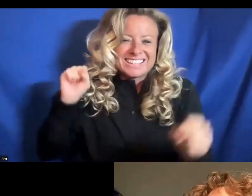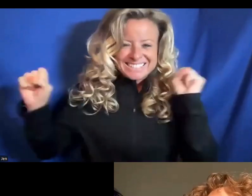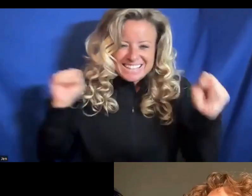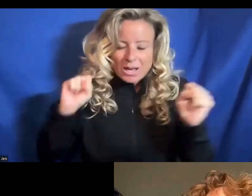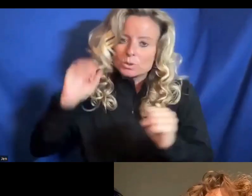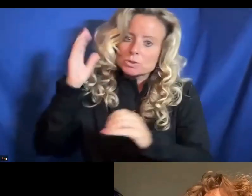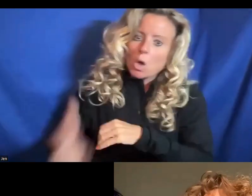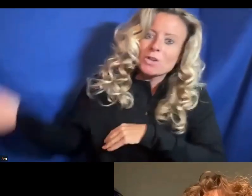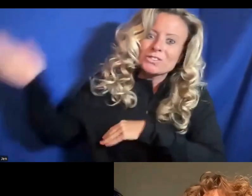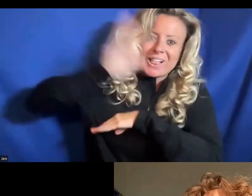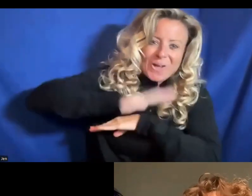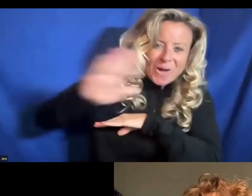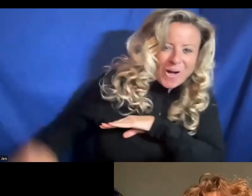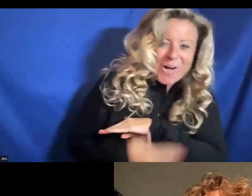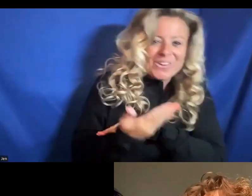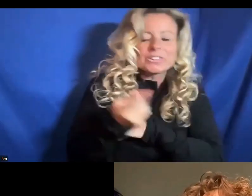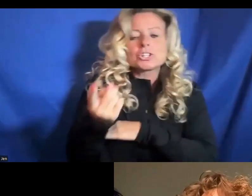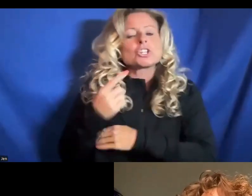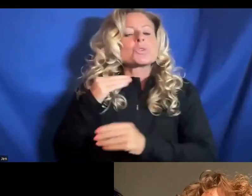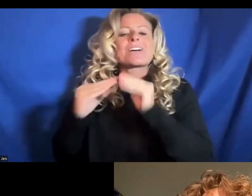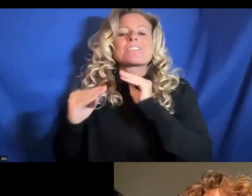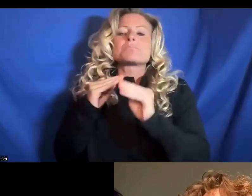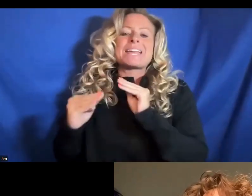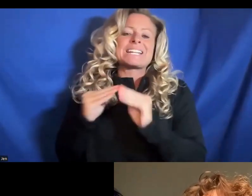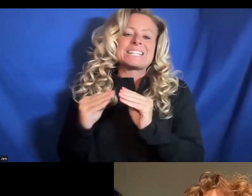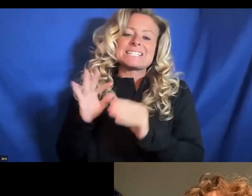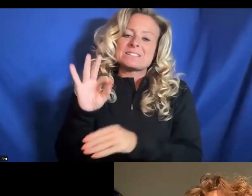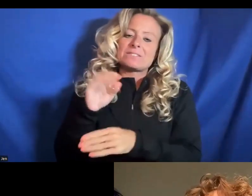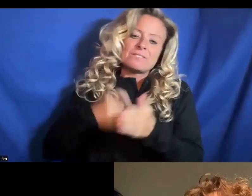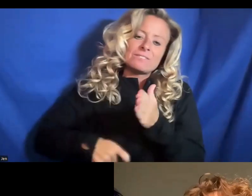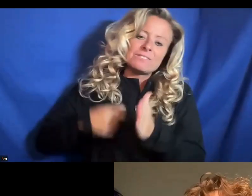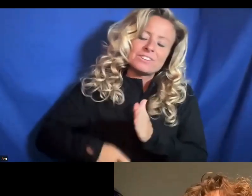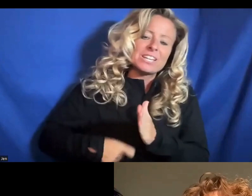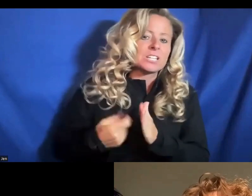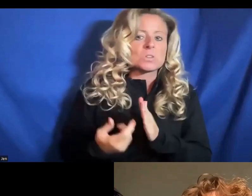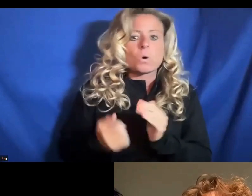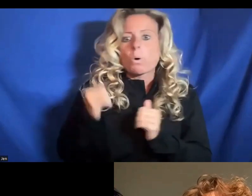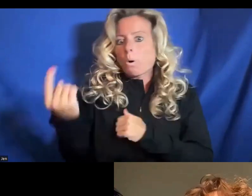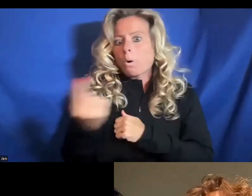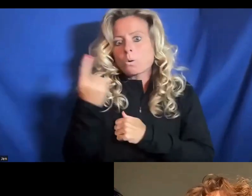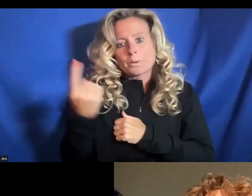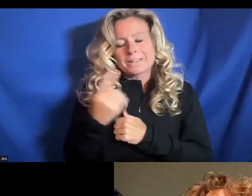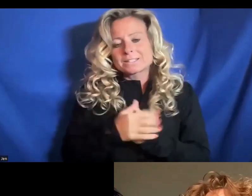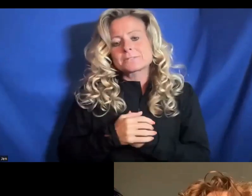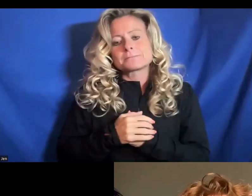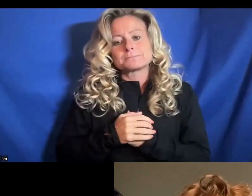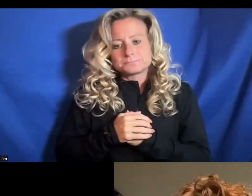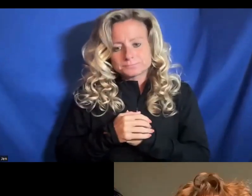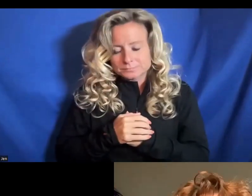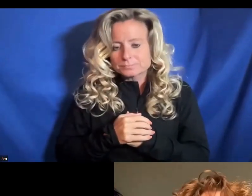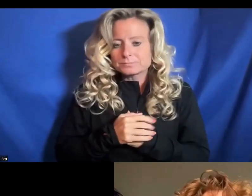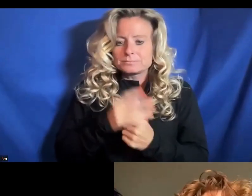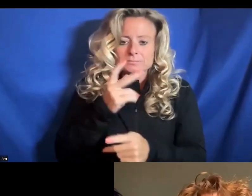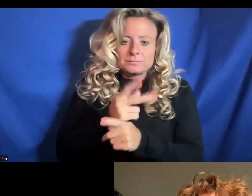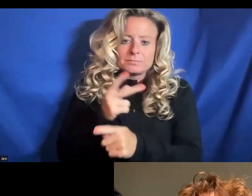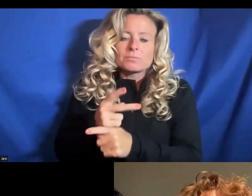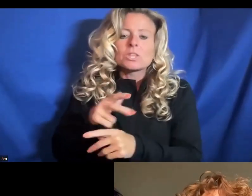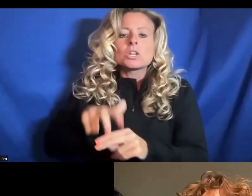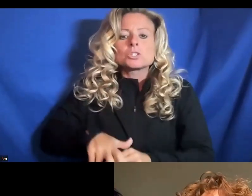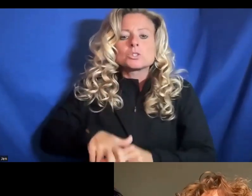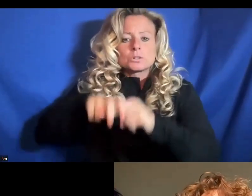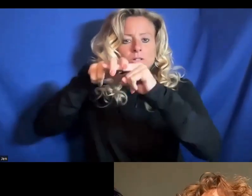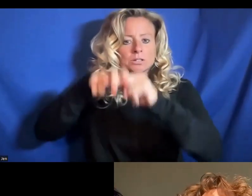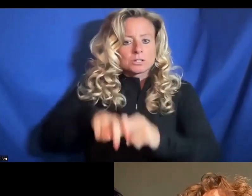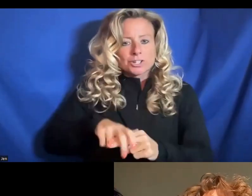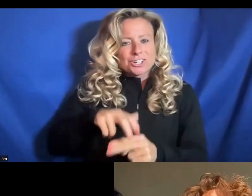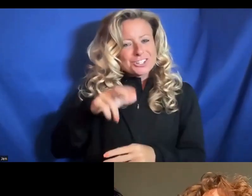have maintenance fees constantly on your equipment and things like that. You have to service your hydraulic chairs when they break. You